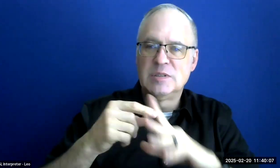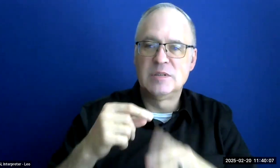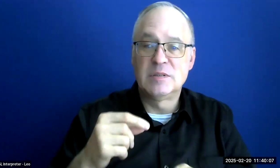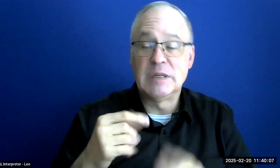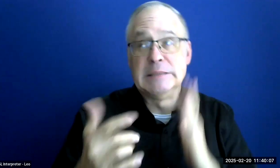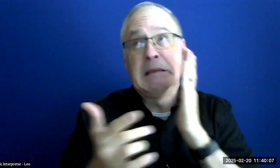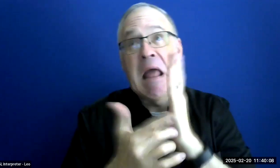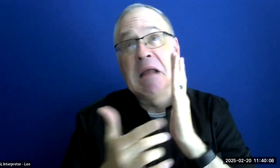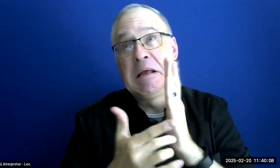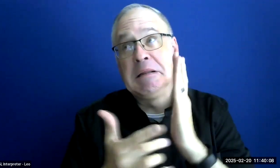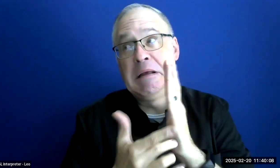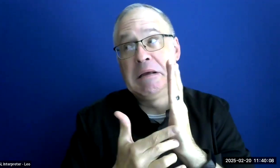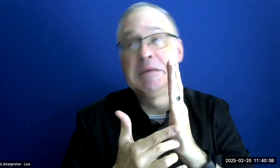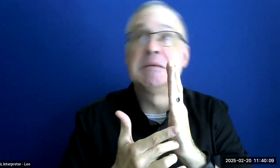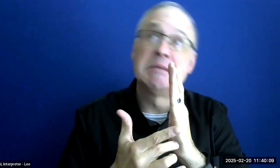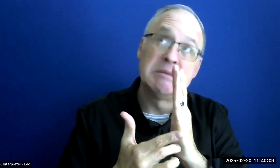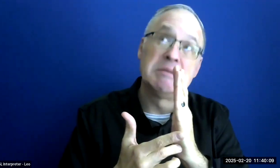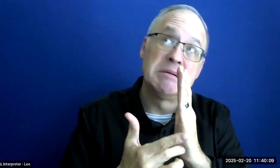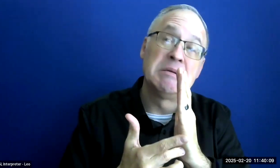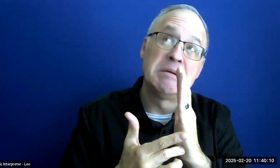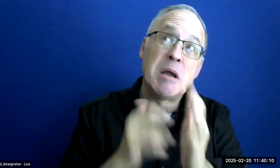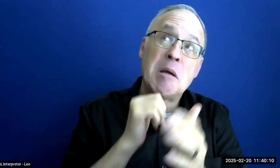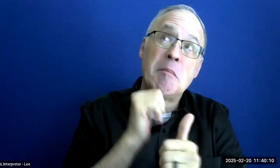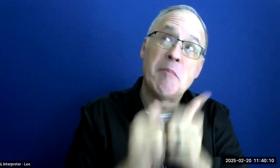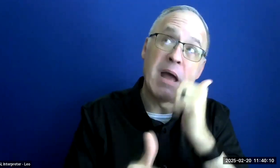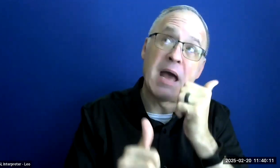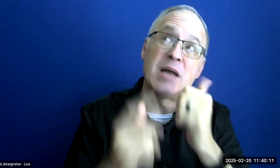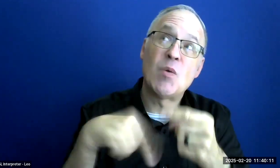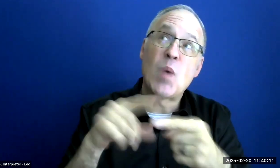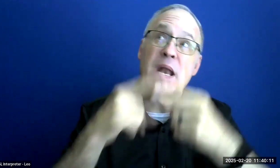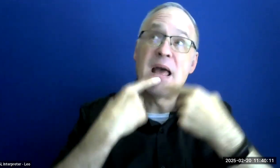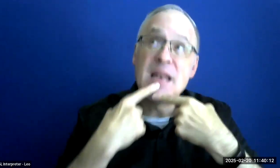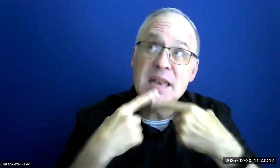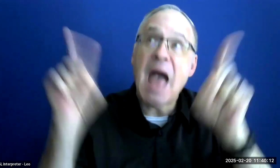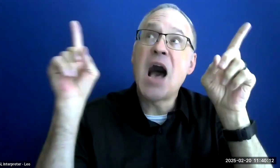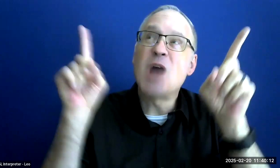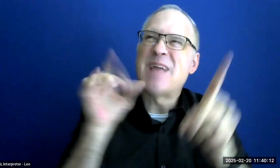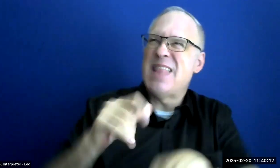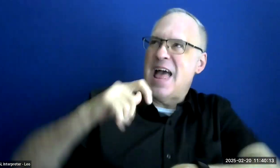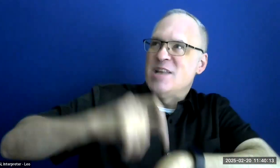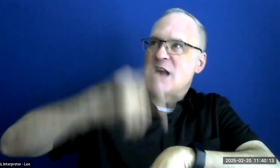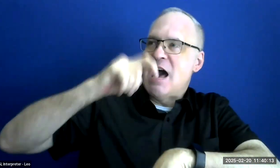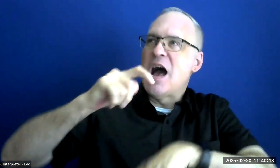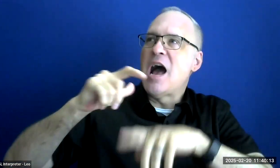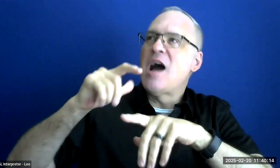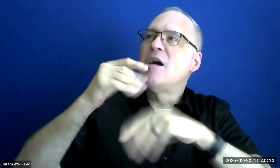really technically as soon as the announcement of ratification is done, it will go into effect.